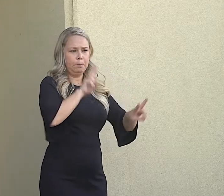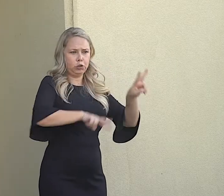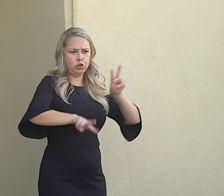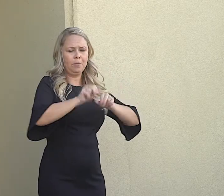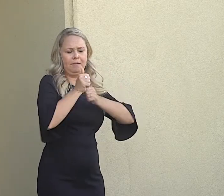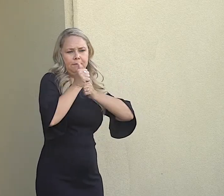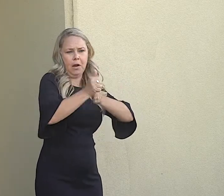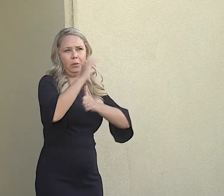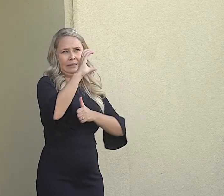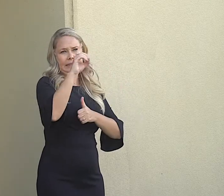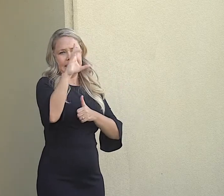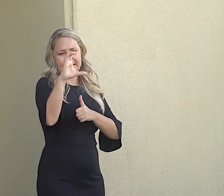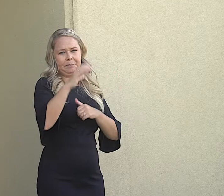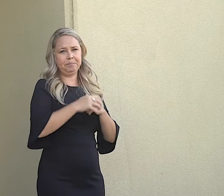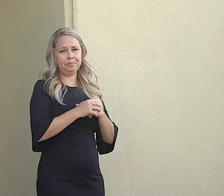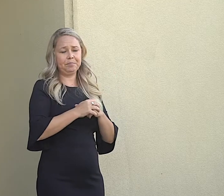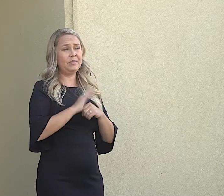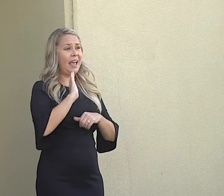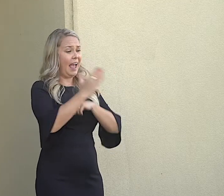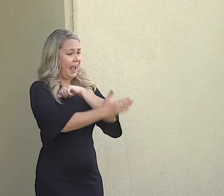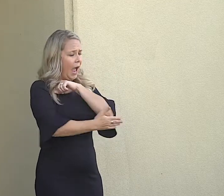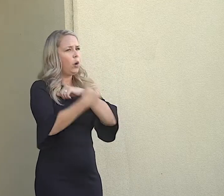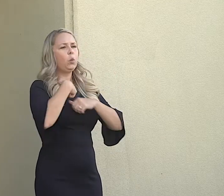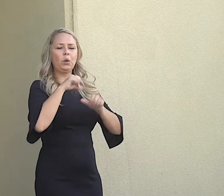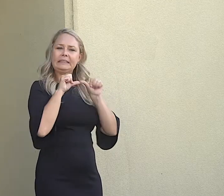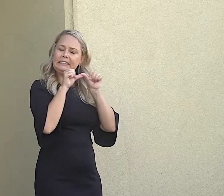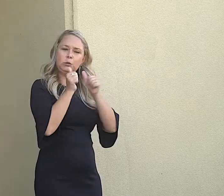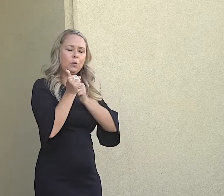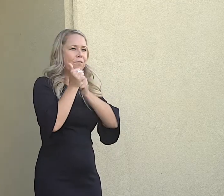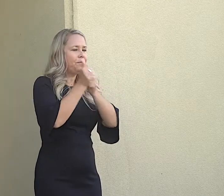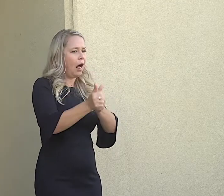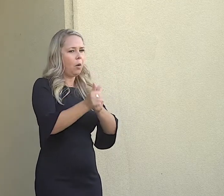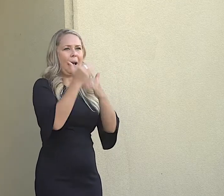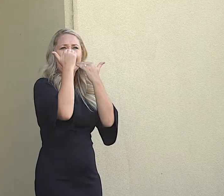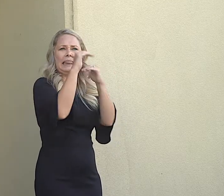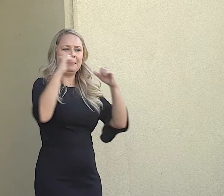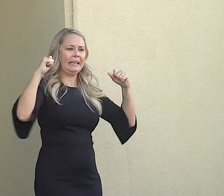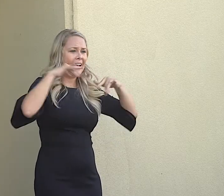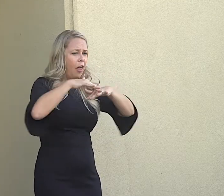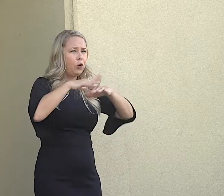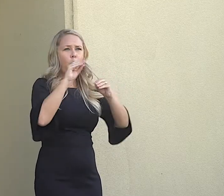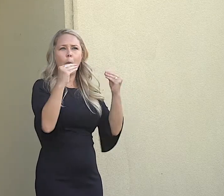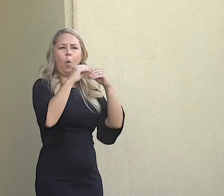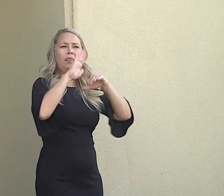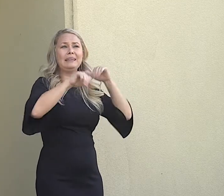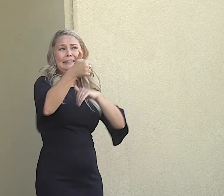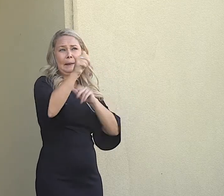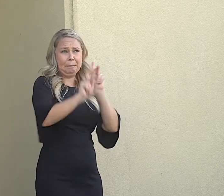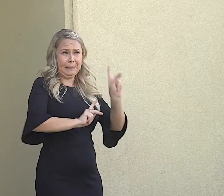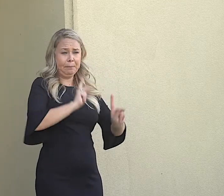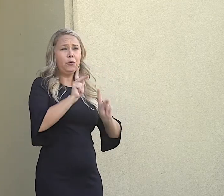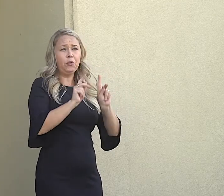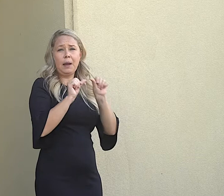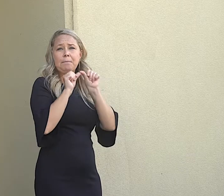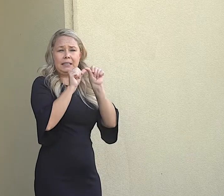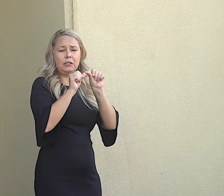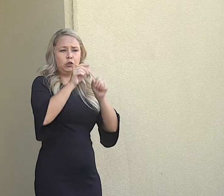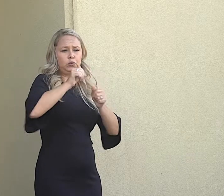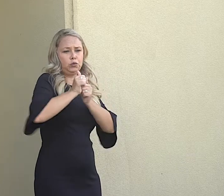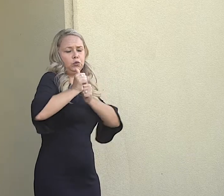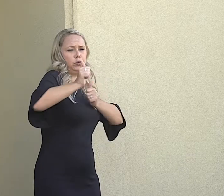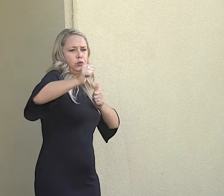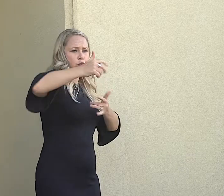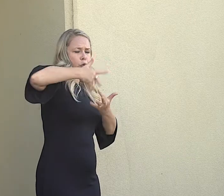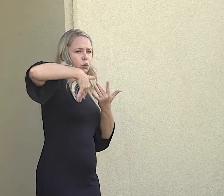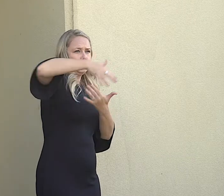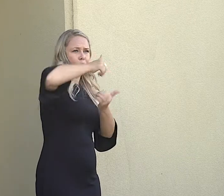guidelines. As a county, we're going to continue to follow these CDC guidelines by limiting gatherings to no larger than 10 people and maintaining a social distance of